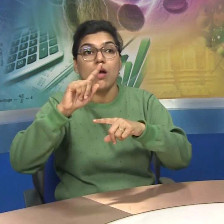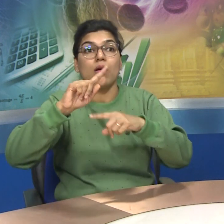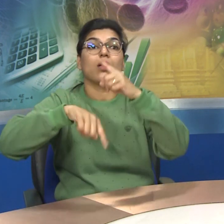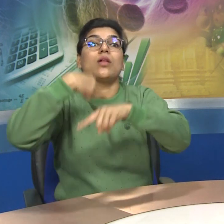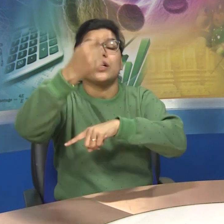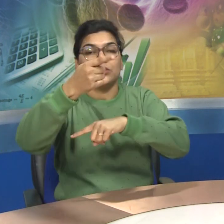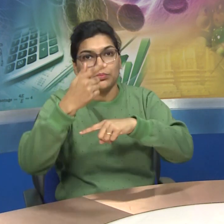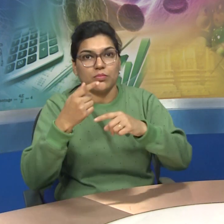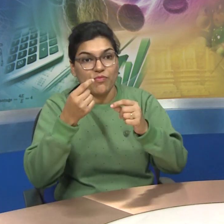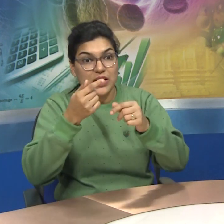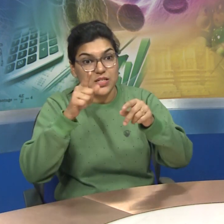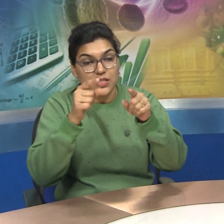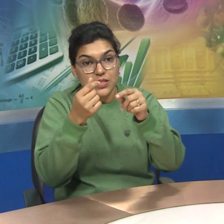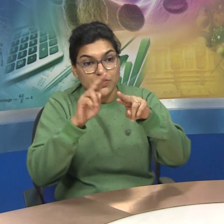organizations as non-documentary sources.